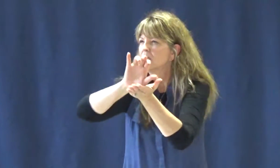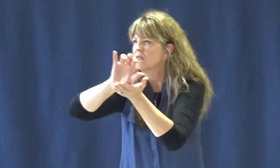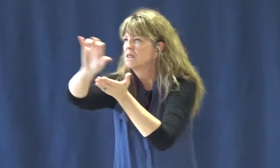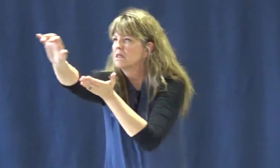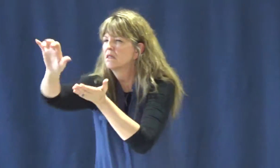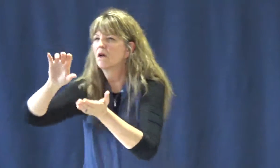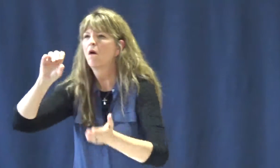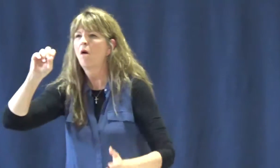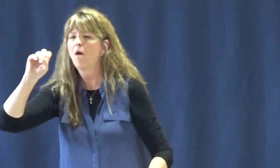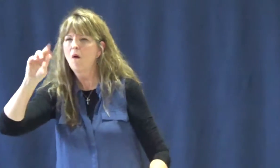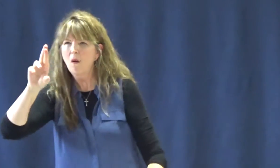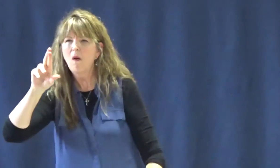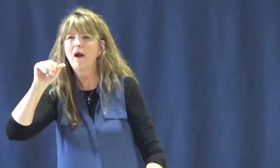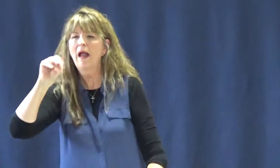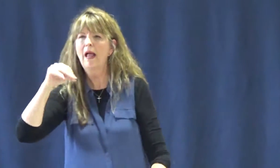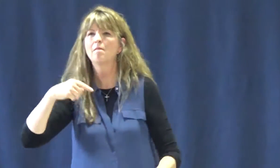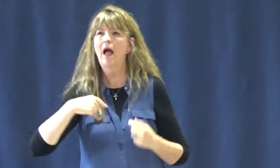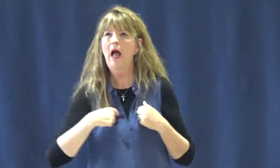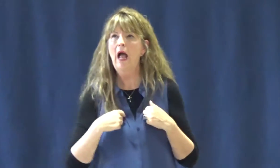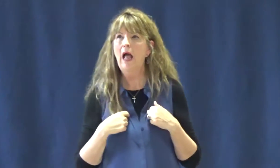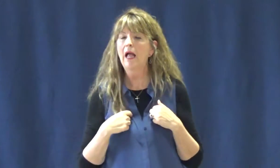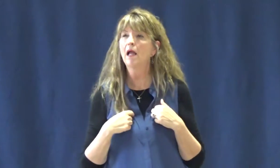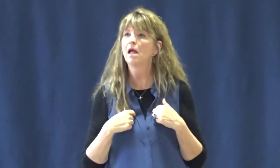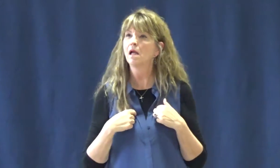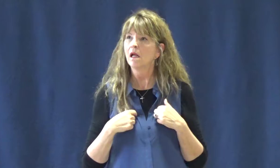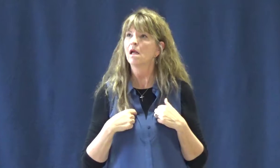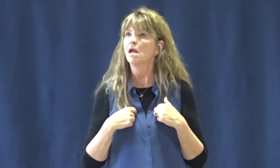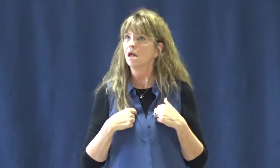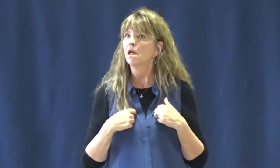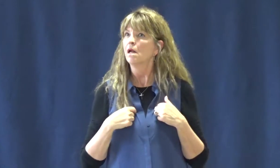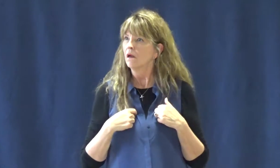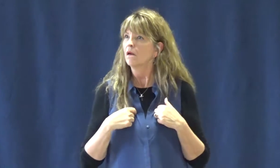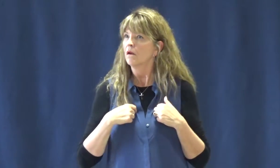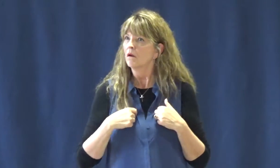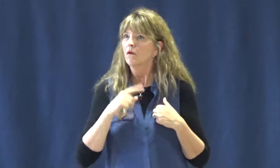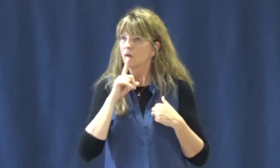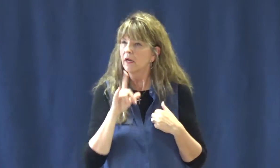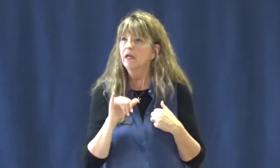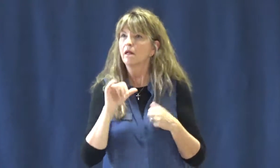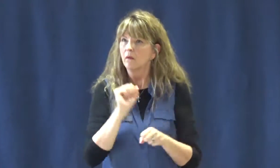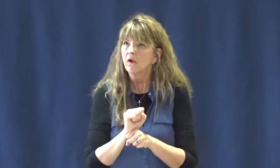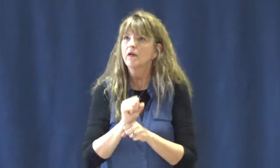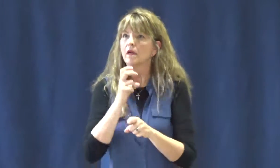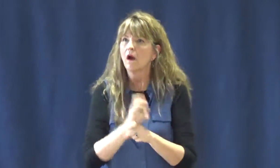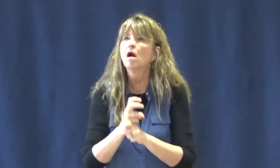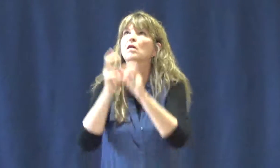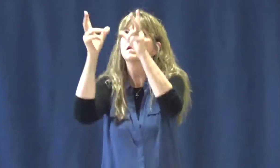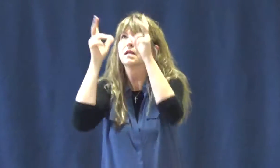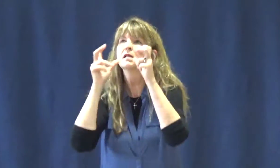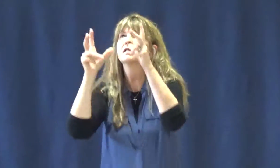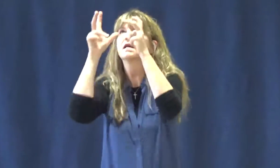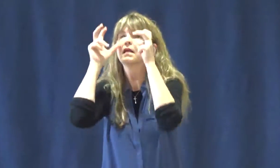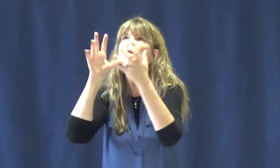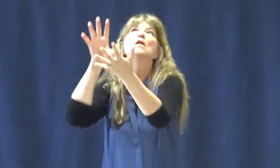judging other people and rejecting them and not sharing the word of God with them? Am I really working hard